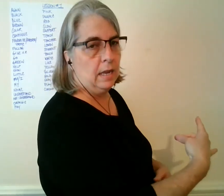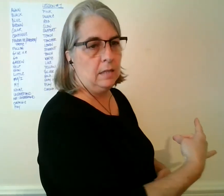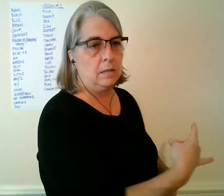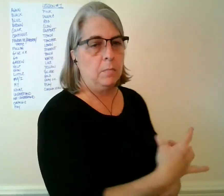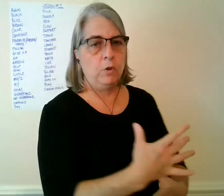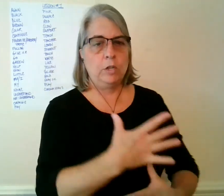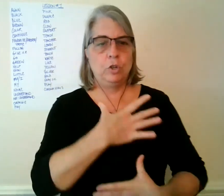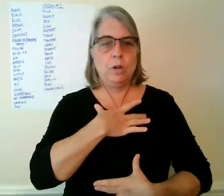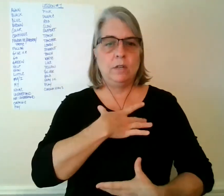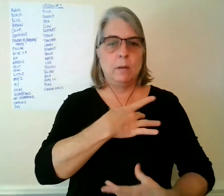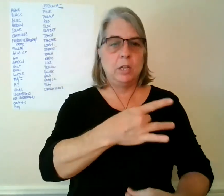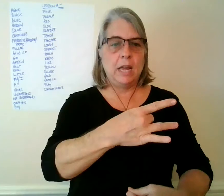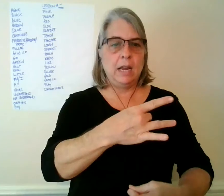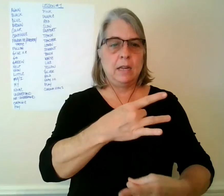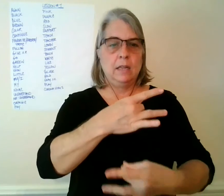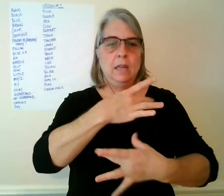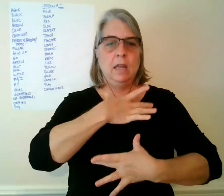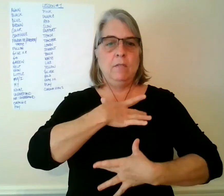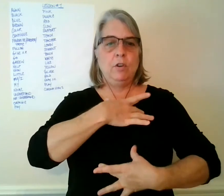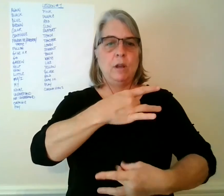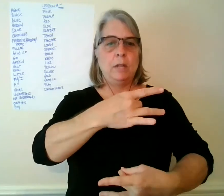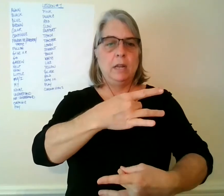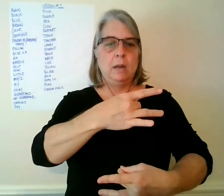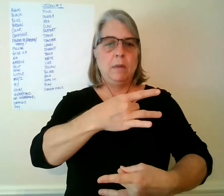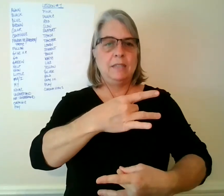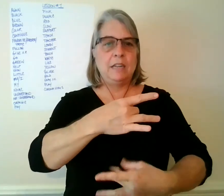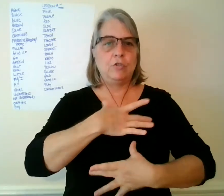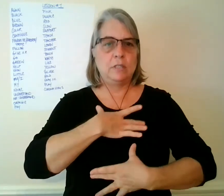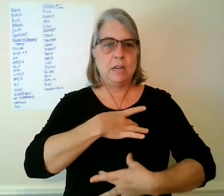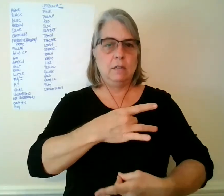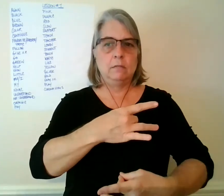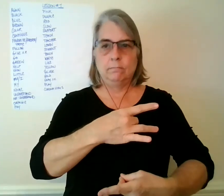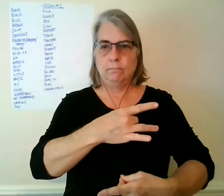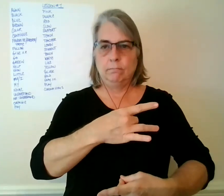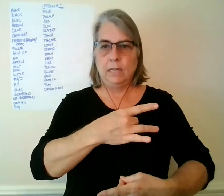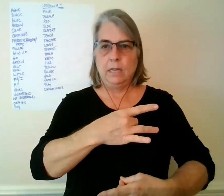and some of you I showed a double like. If you double it, it means interesting.